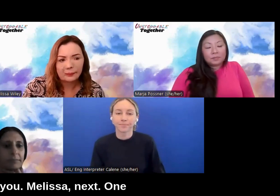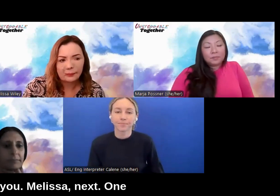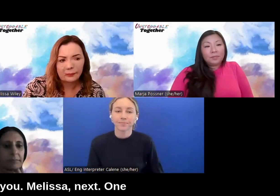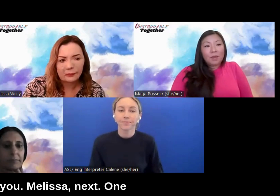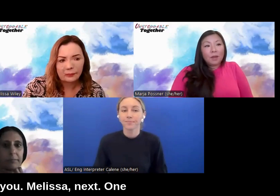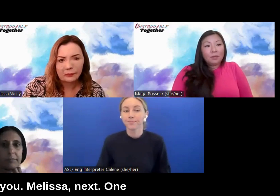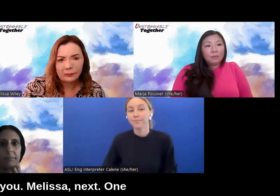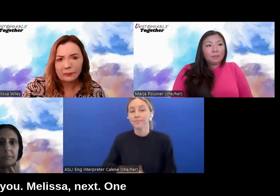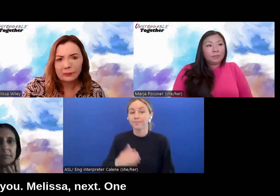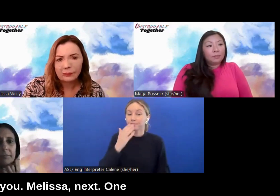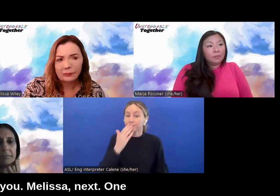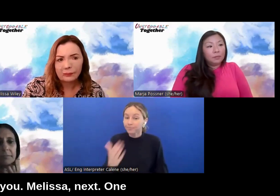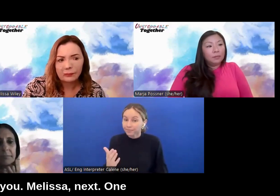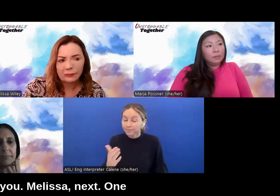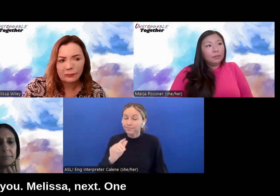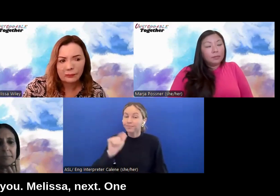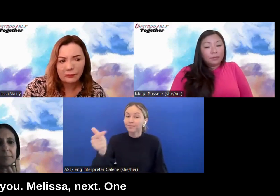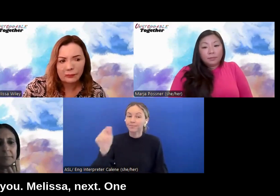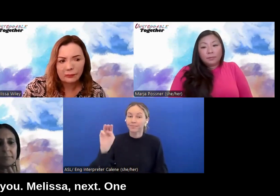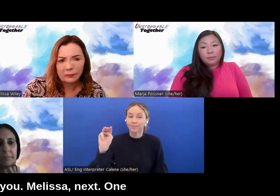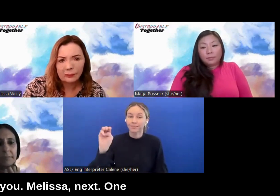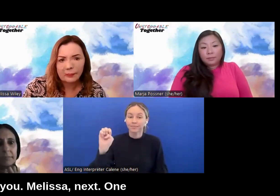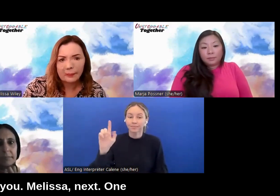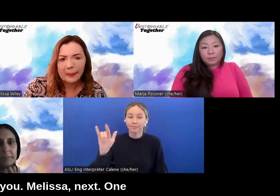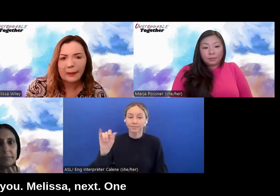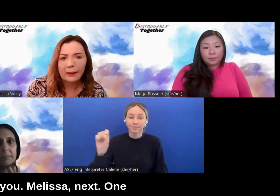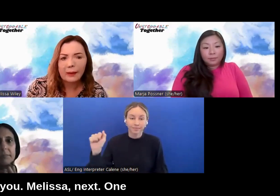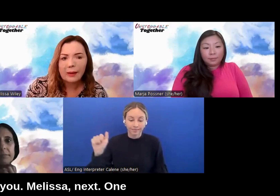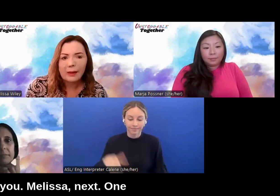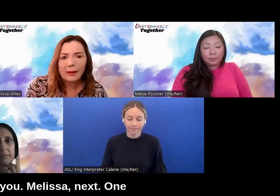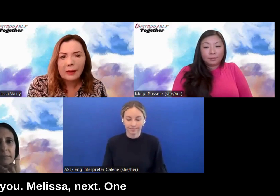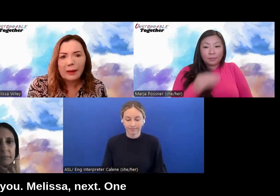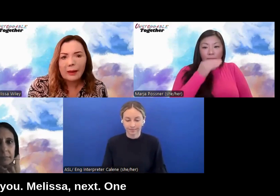Thank you. Melissa, next.